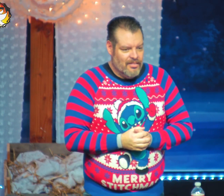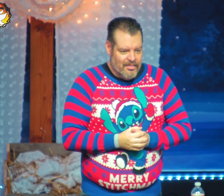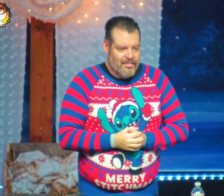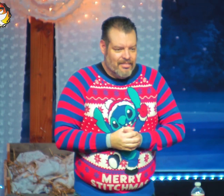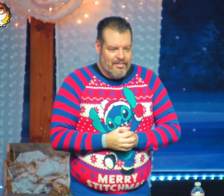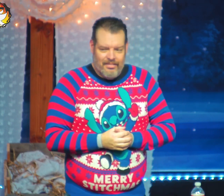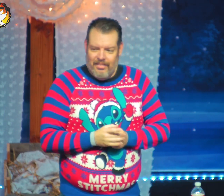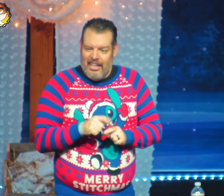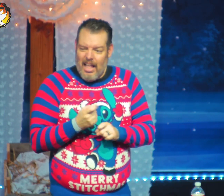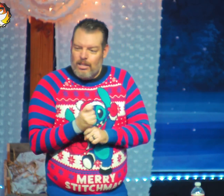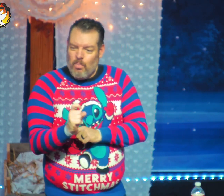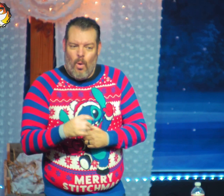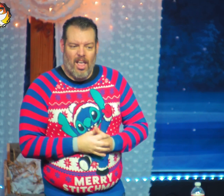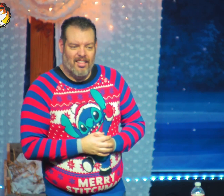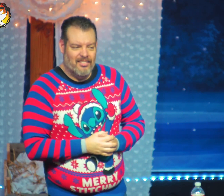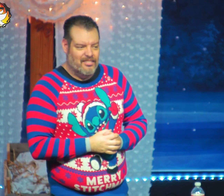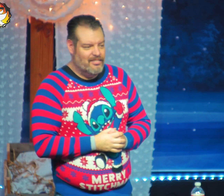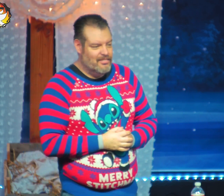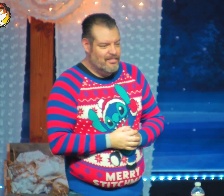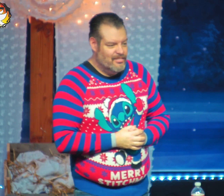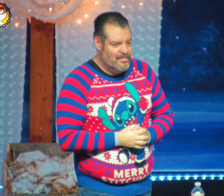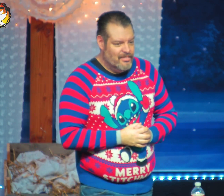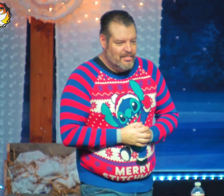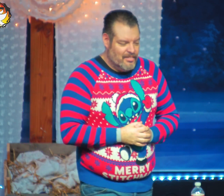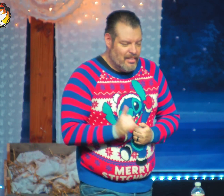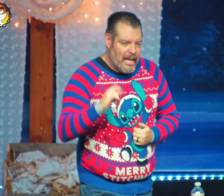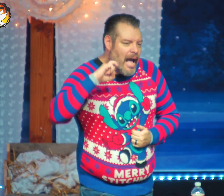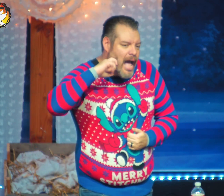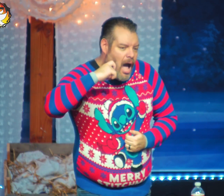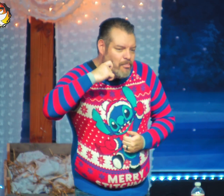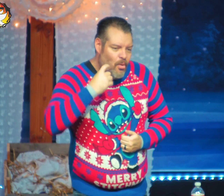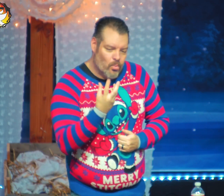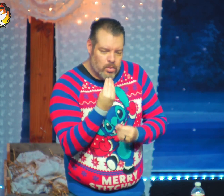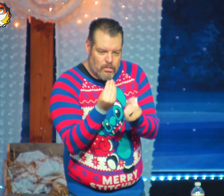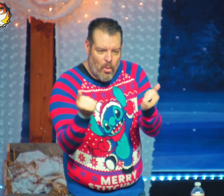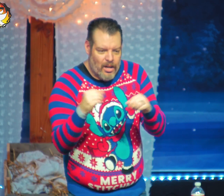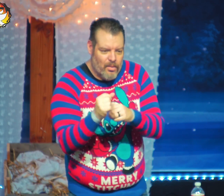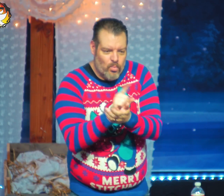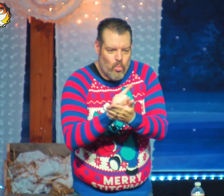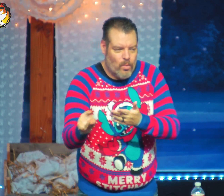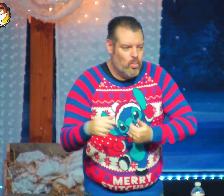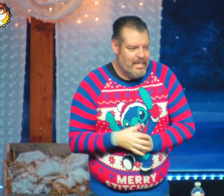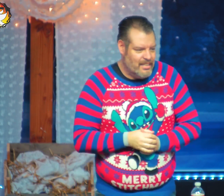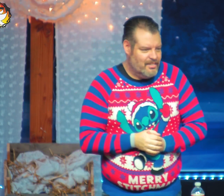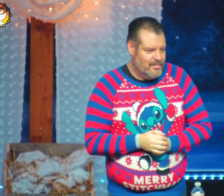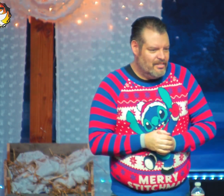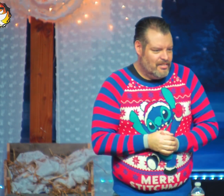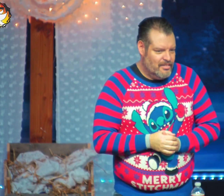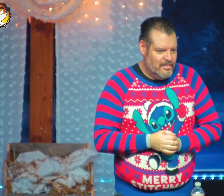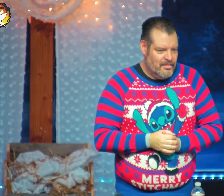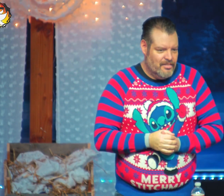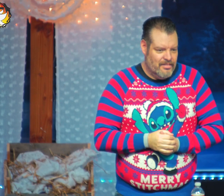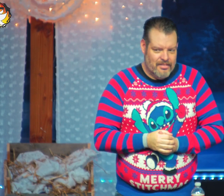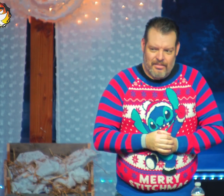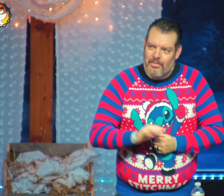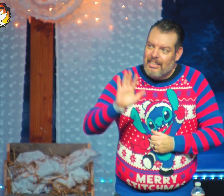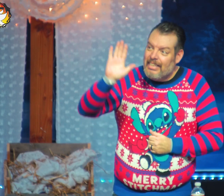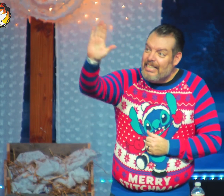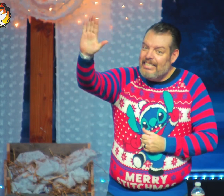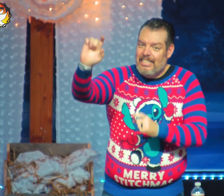Wow. On earth, we lose our things. We do lose. But this gift that is given to us